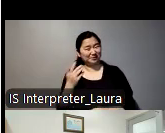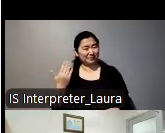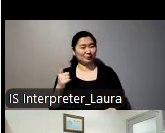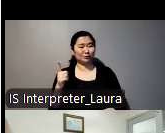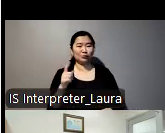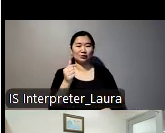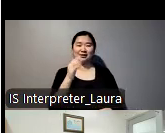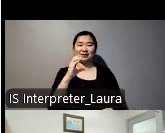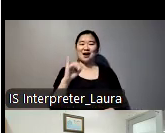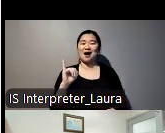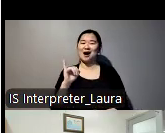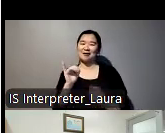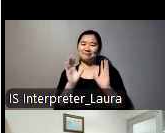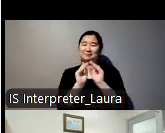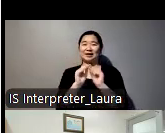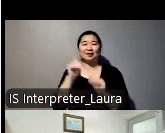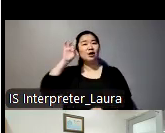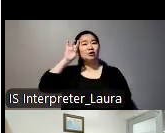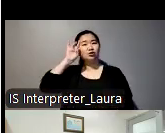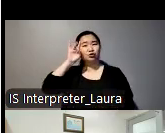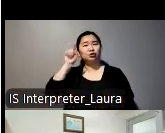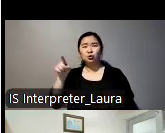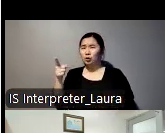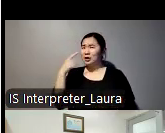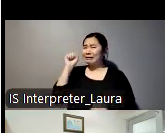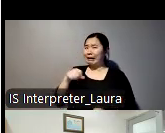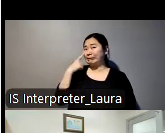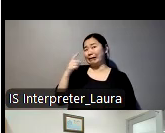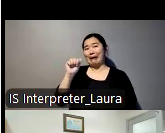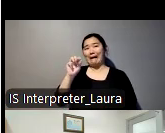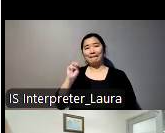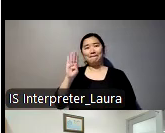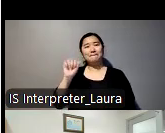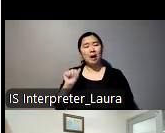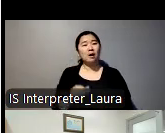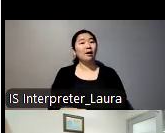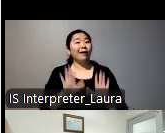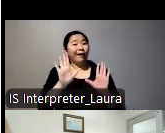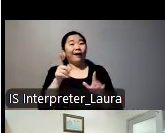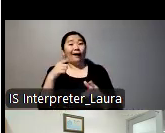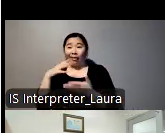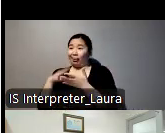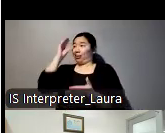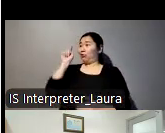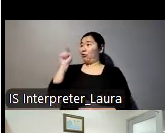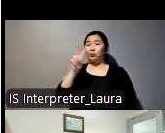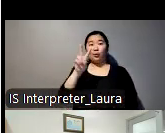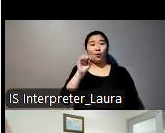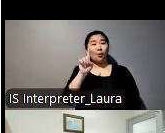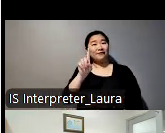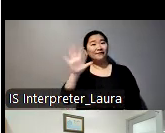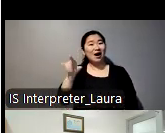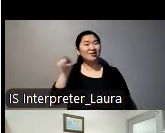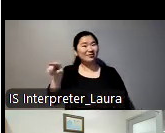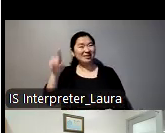November. On 21st November, in the week, Saturday morning, the members